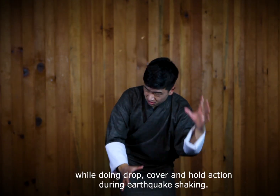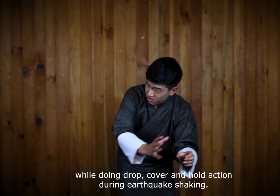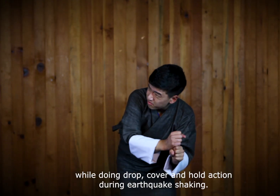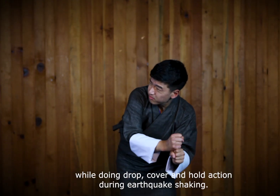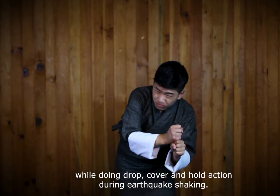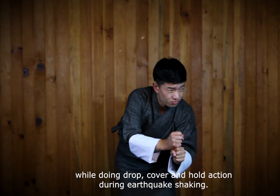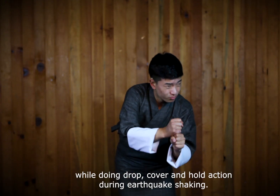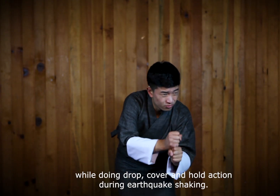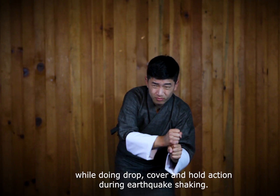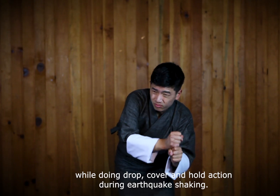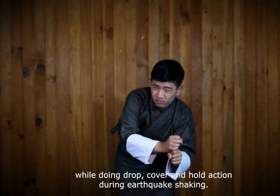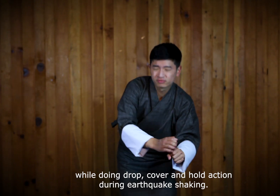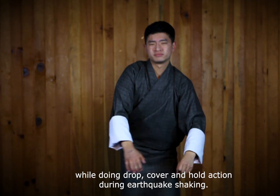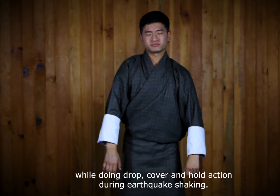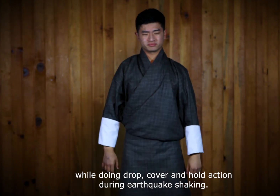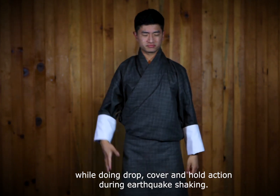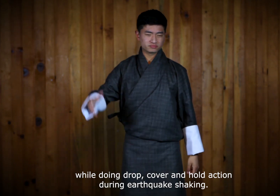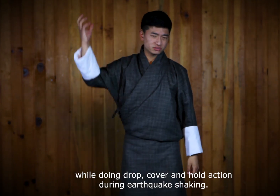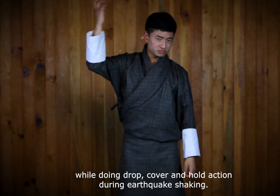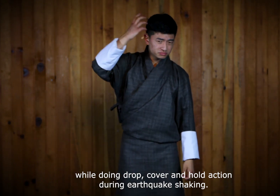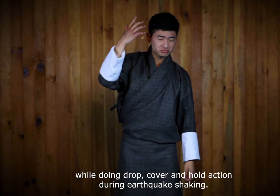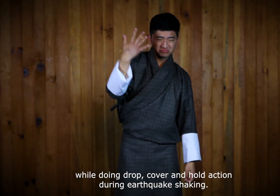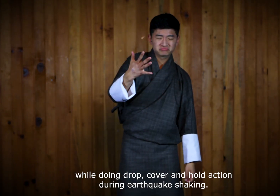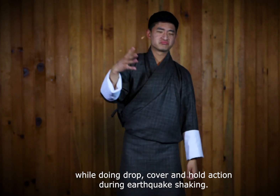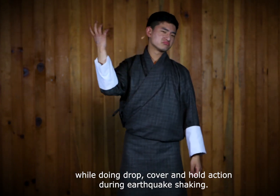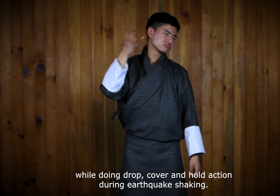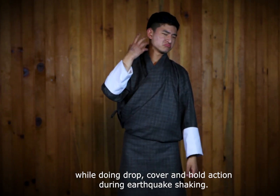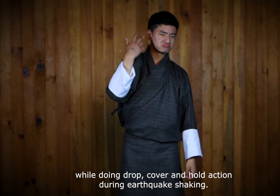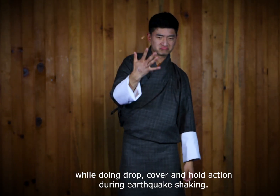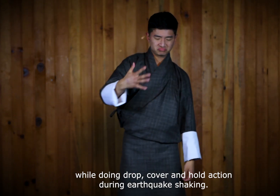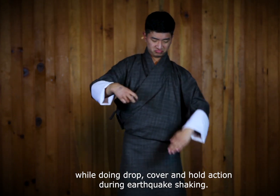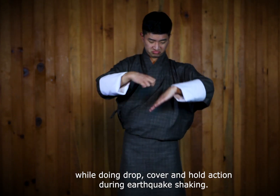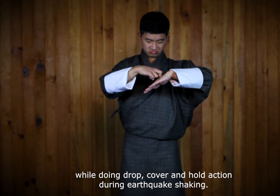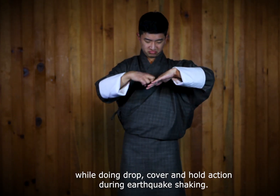drop, cover, and hold action during earthquake shaking.